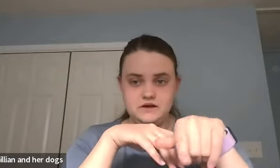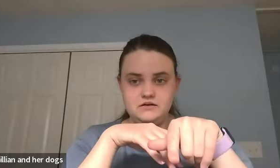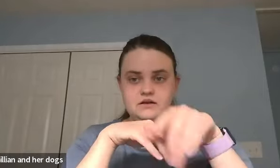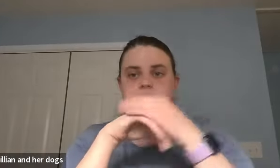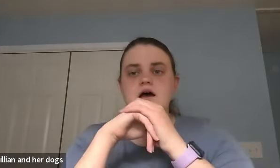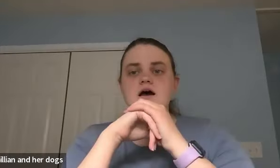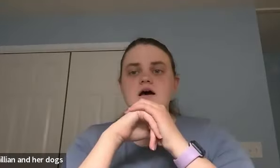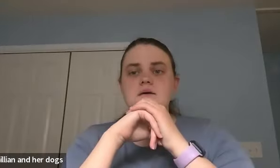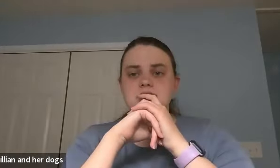spell. I've